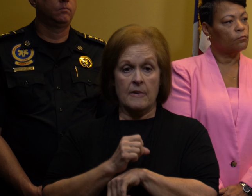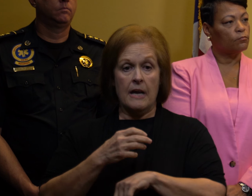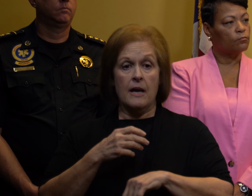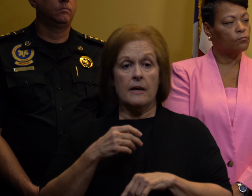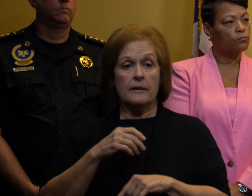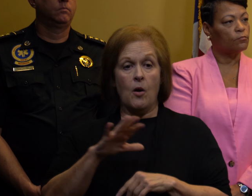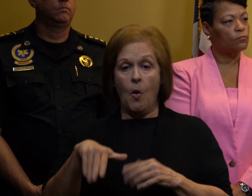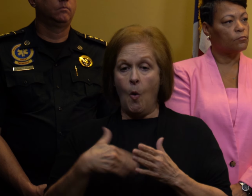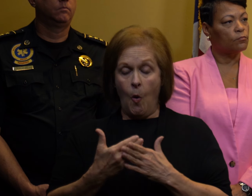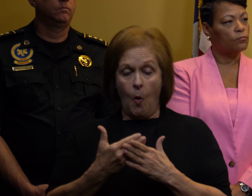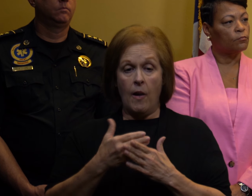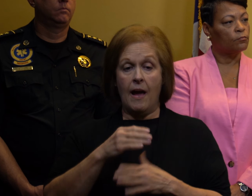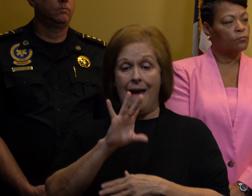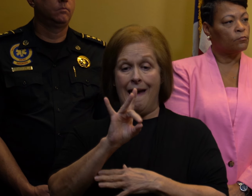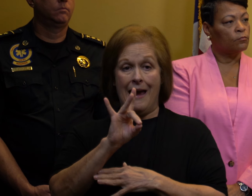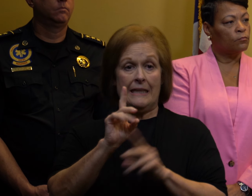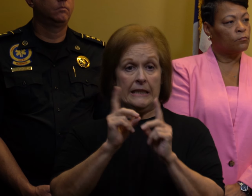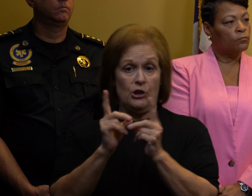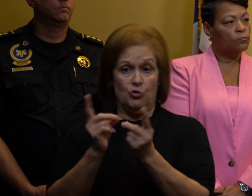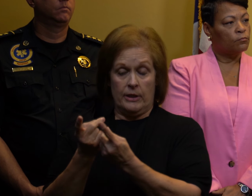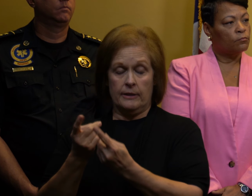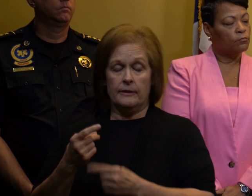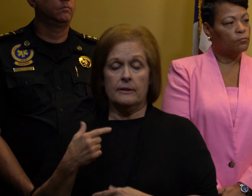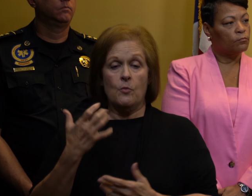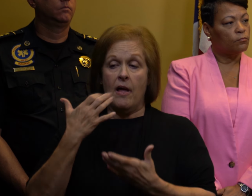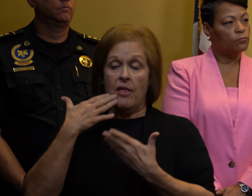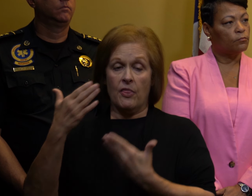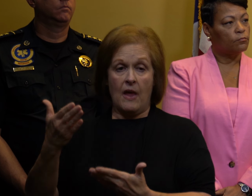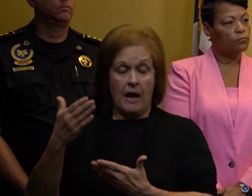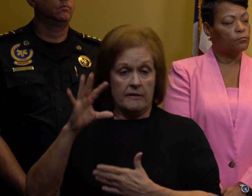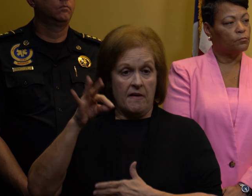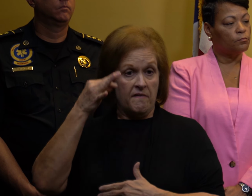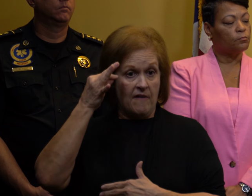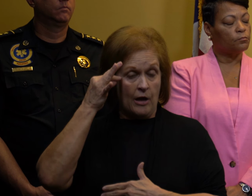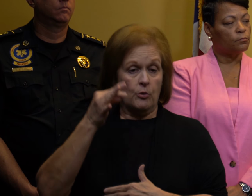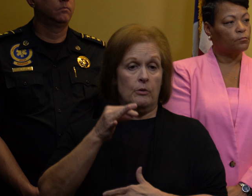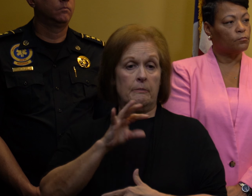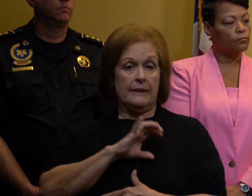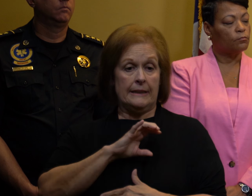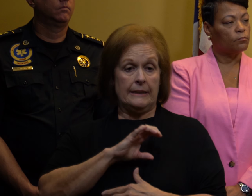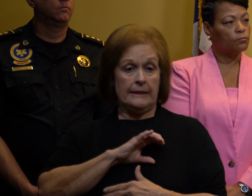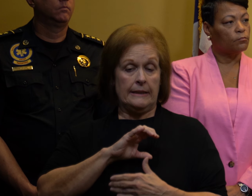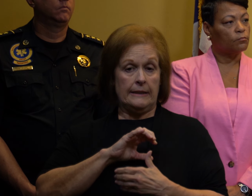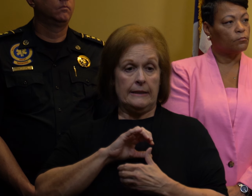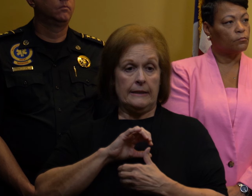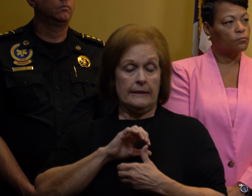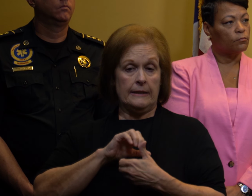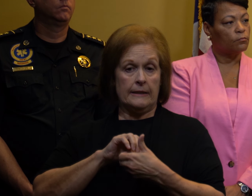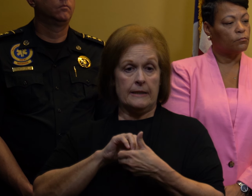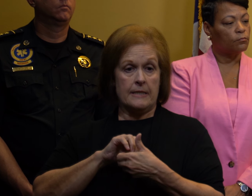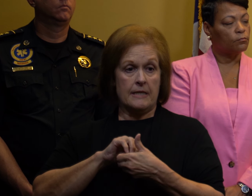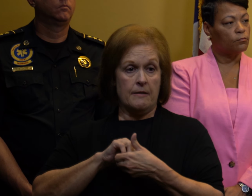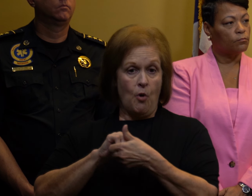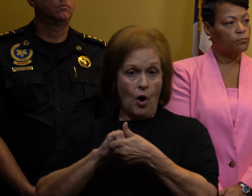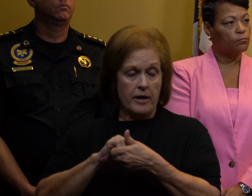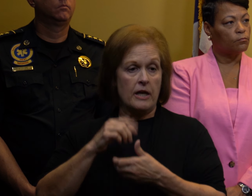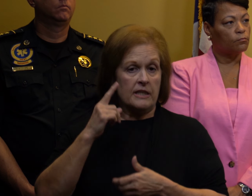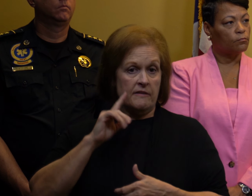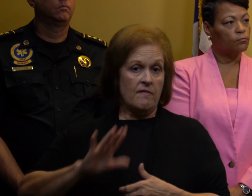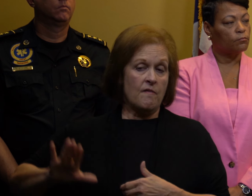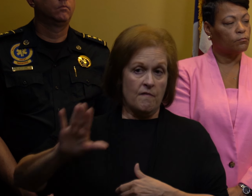all 8 police districts. We'd like to thank our federal, local, and state police partners for their enhanced